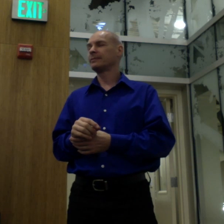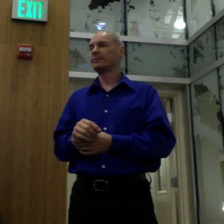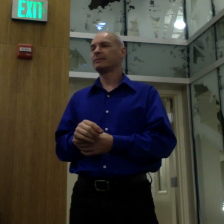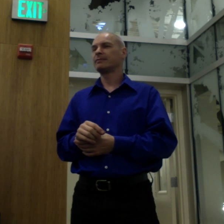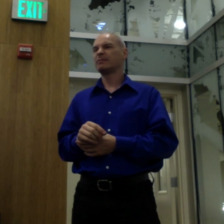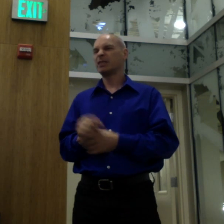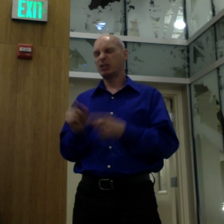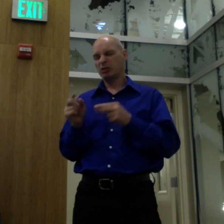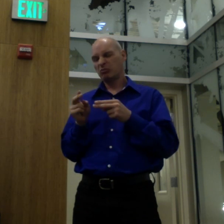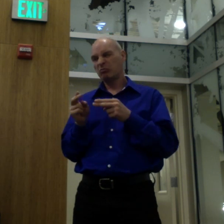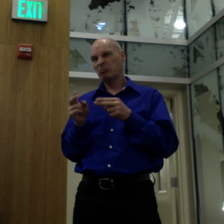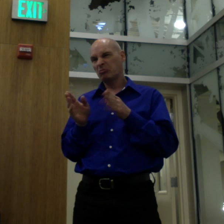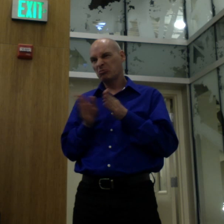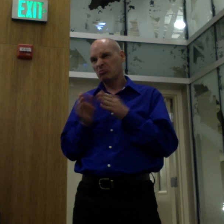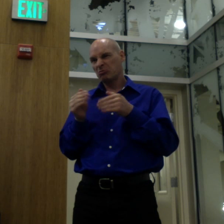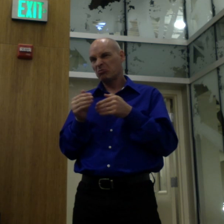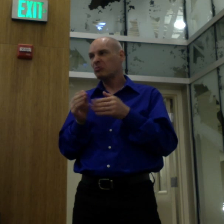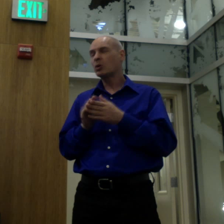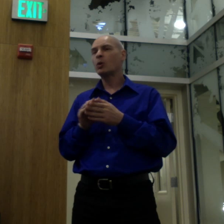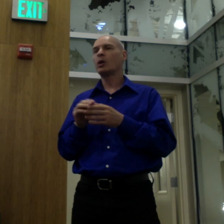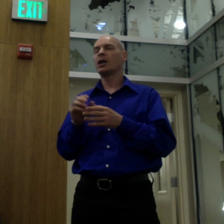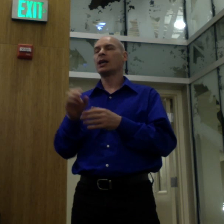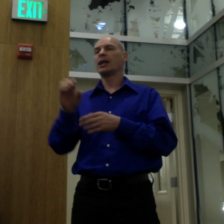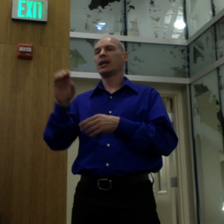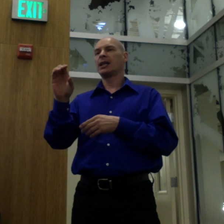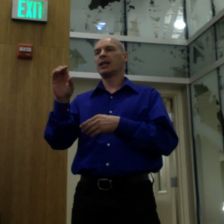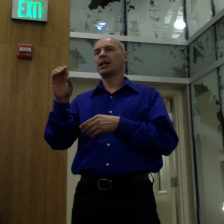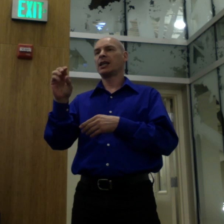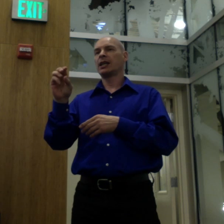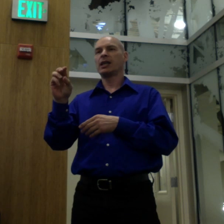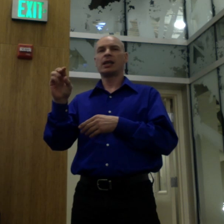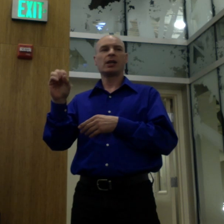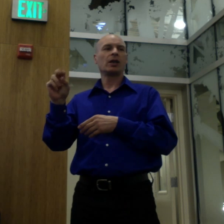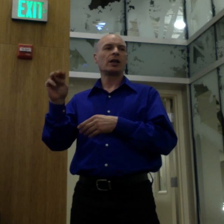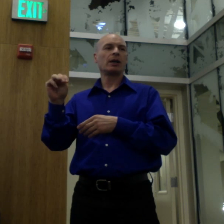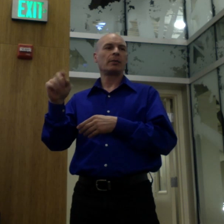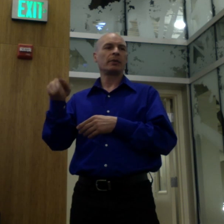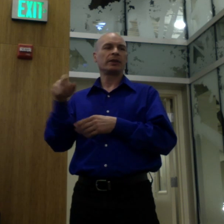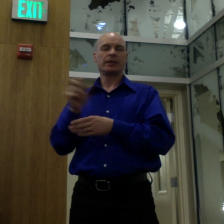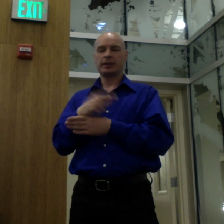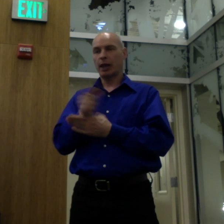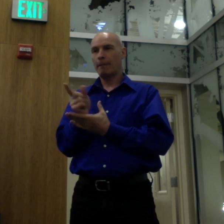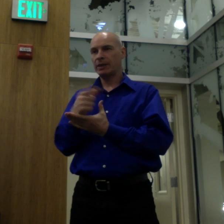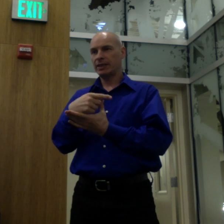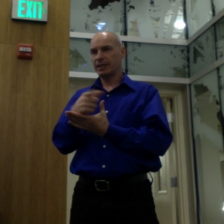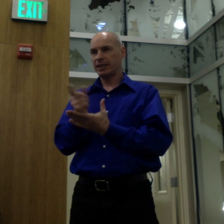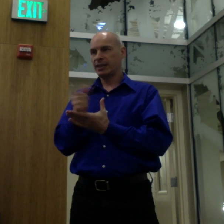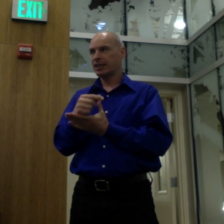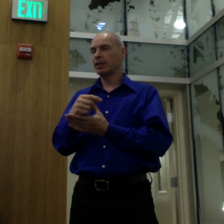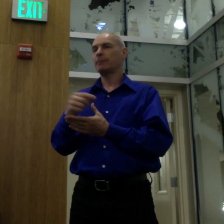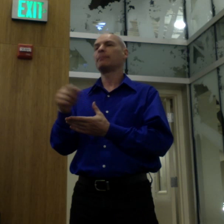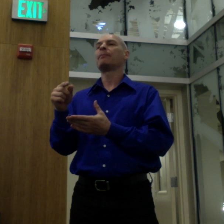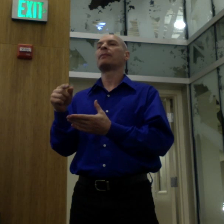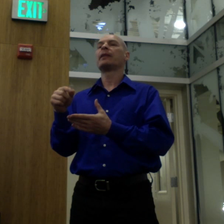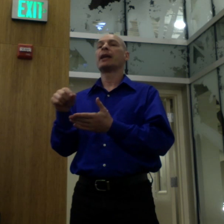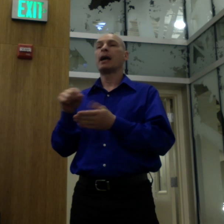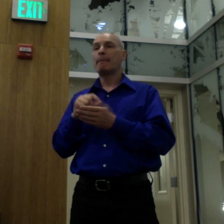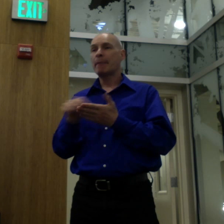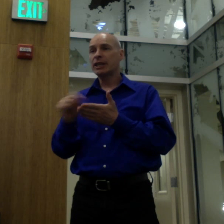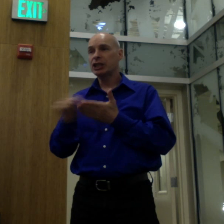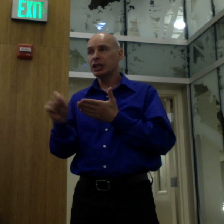not that much, but it's something, a compass. All of this is my fire, be it matches, be it